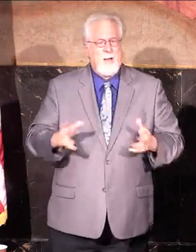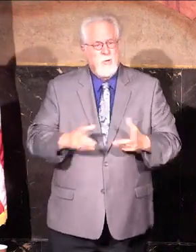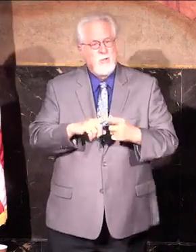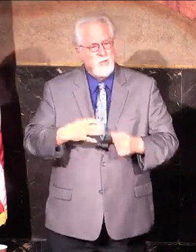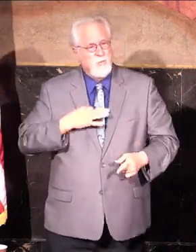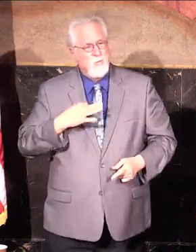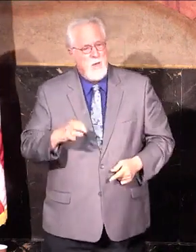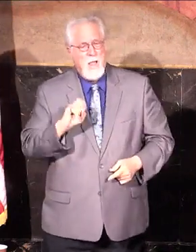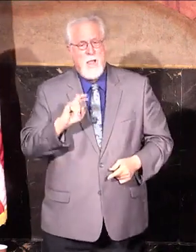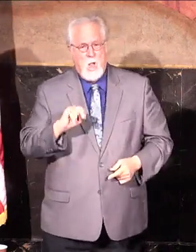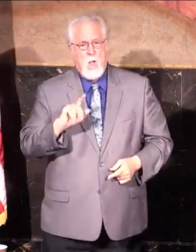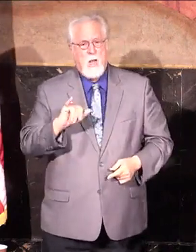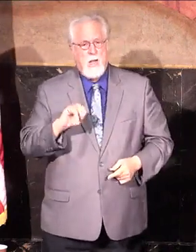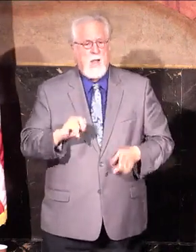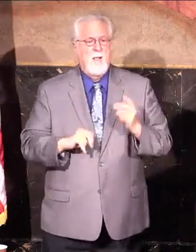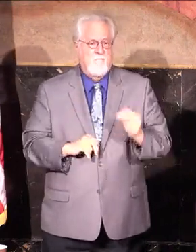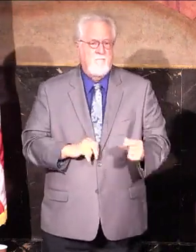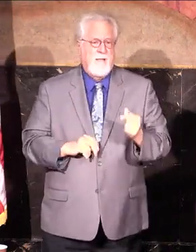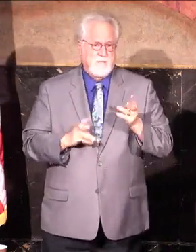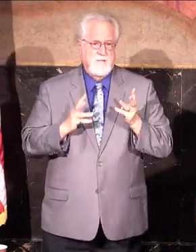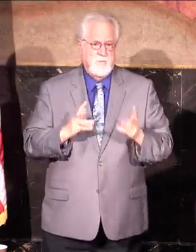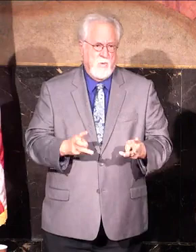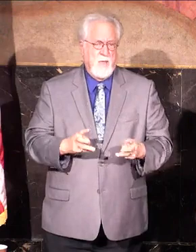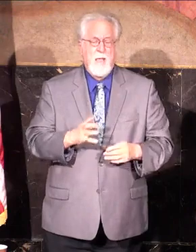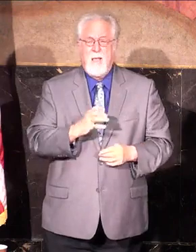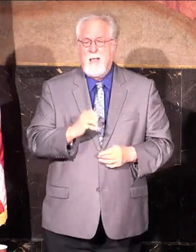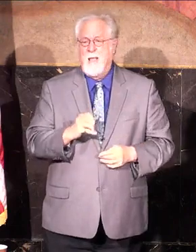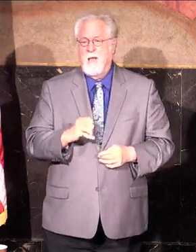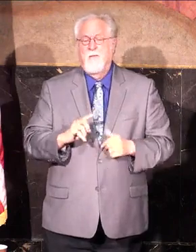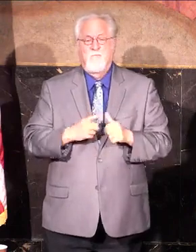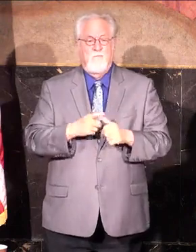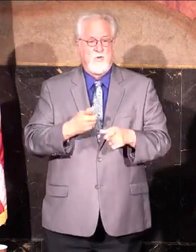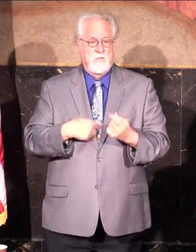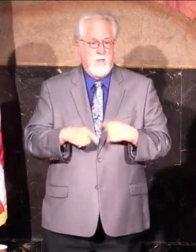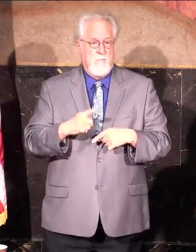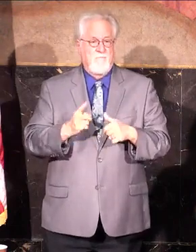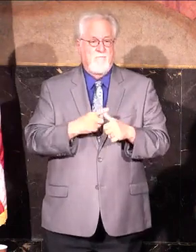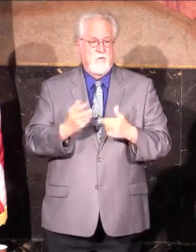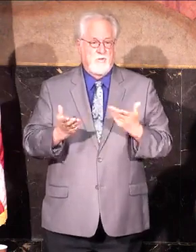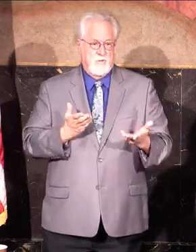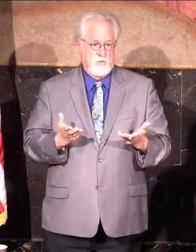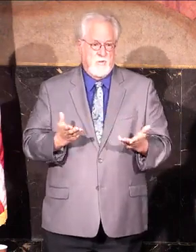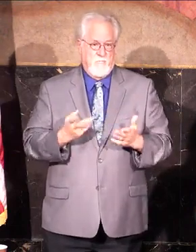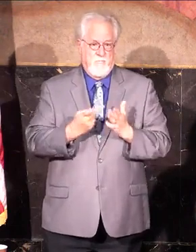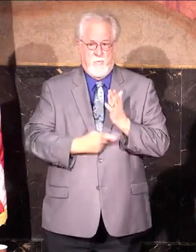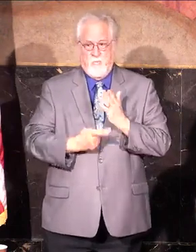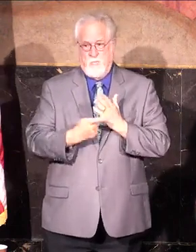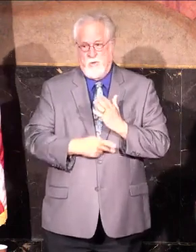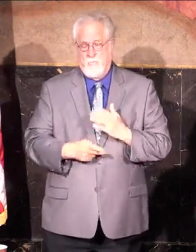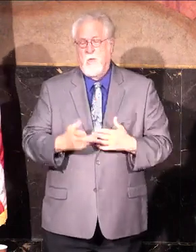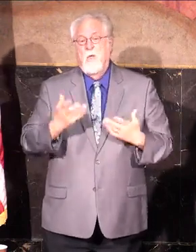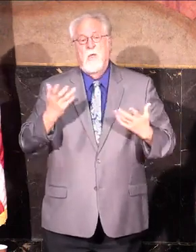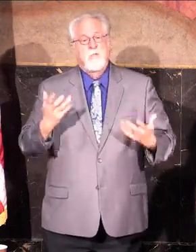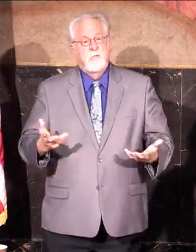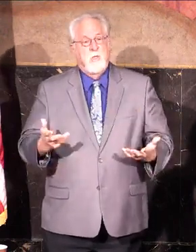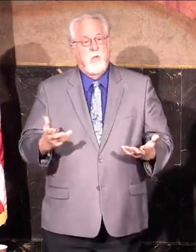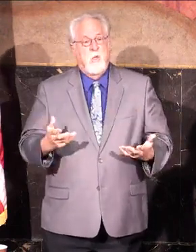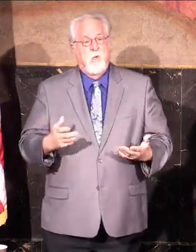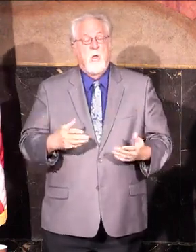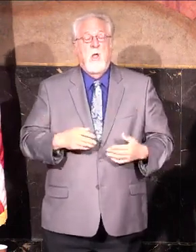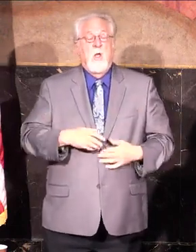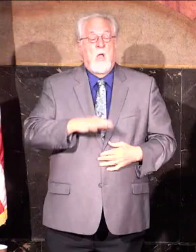apply online because that's the fastest way to do it. And it is sort of a first come, first serve program. So you can go to